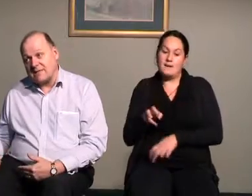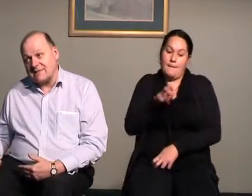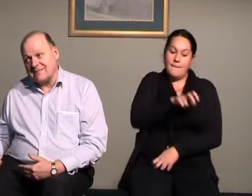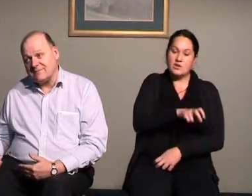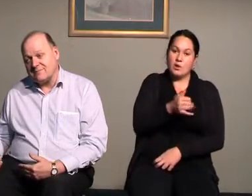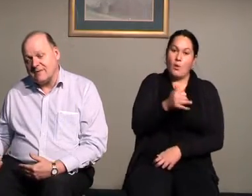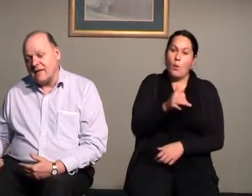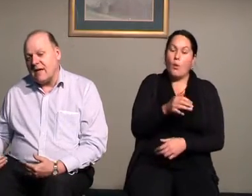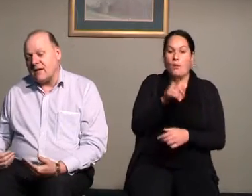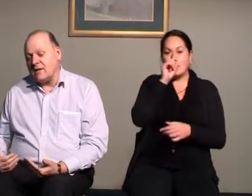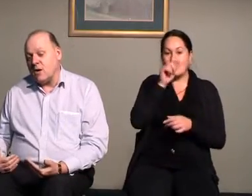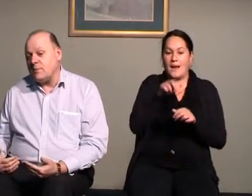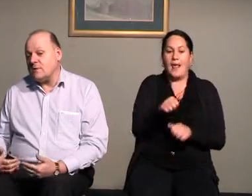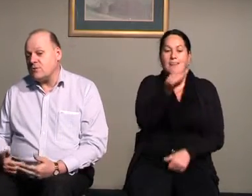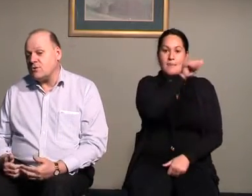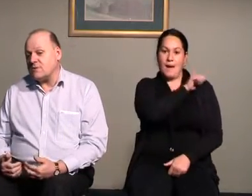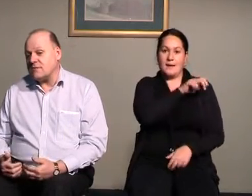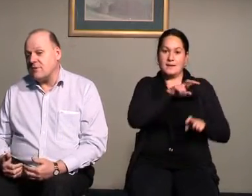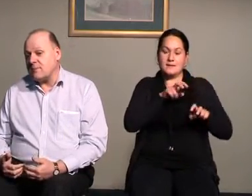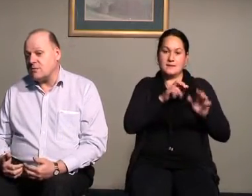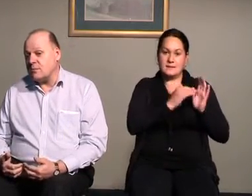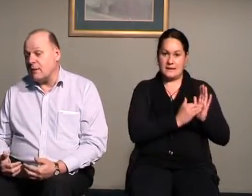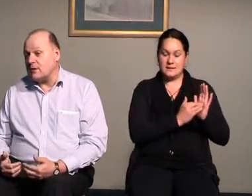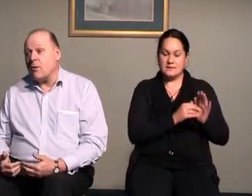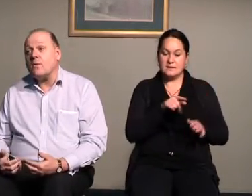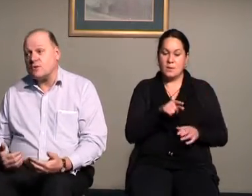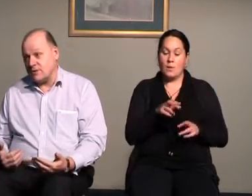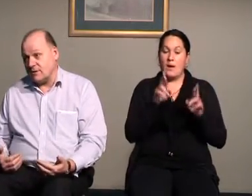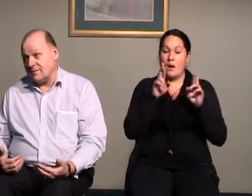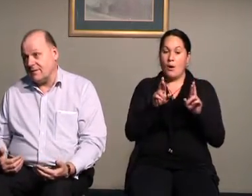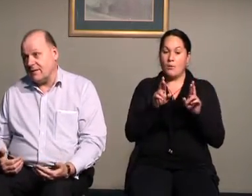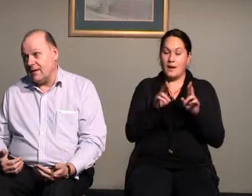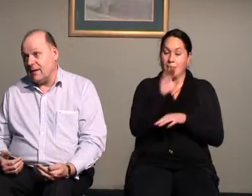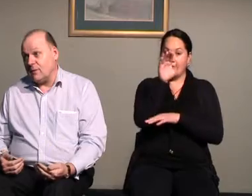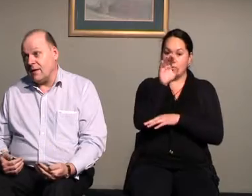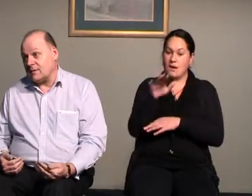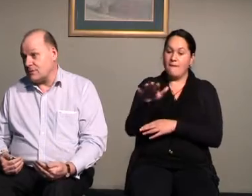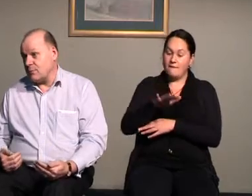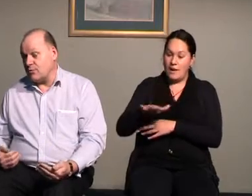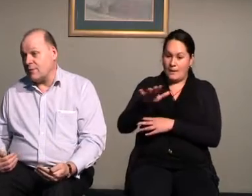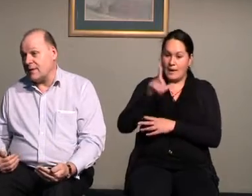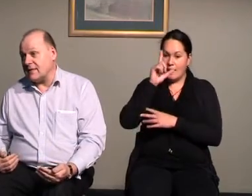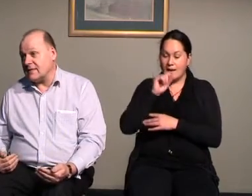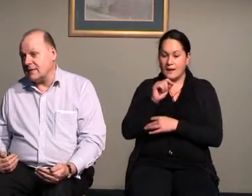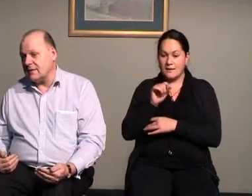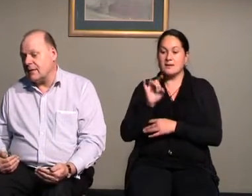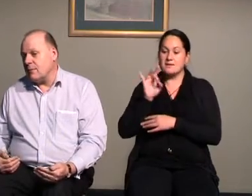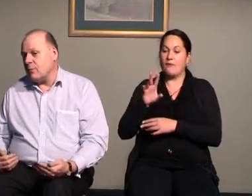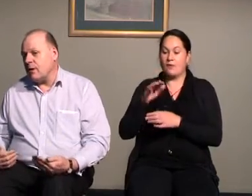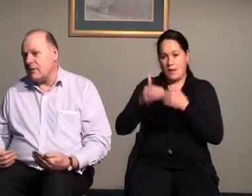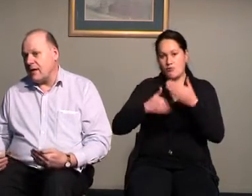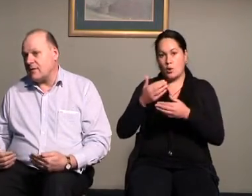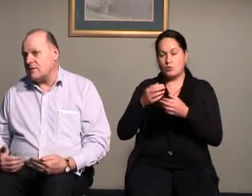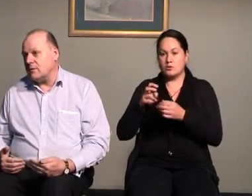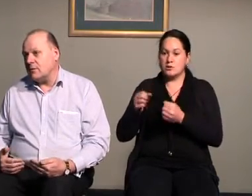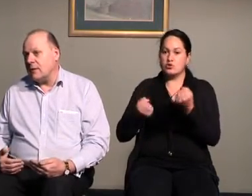into the back seat. And the hope in the future is that families will be able to go on their journey without support from an LAC. But